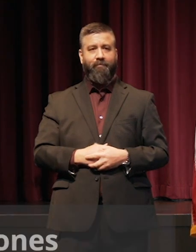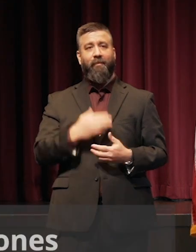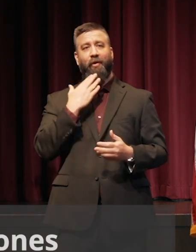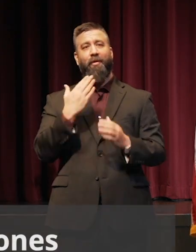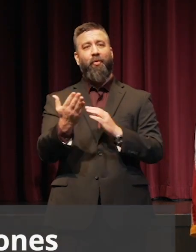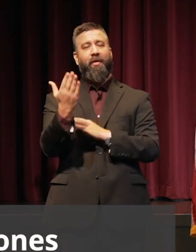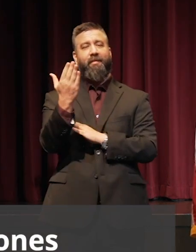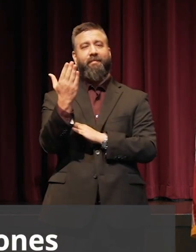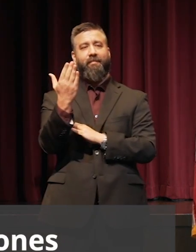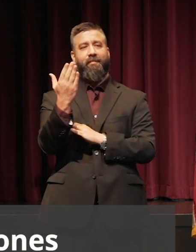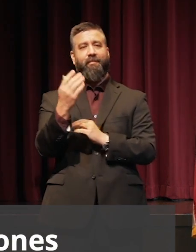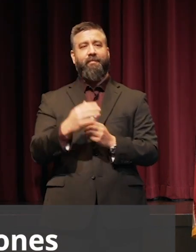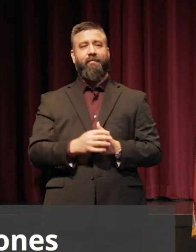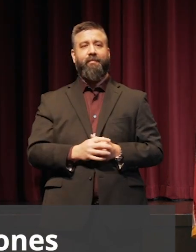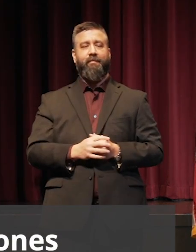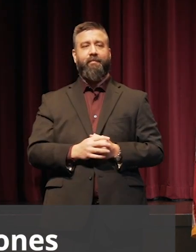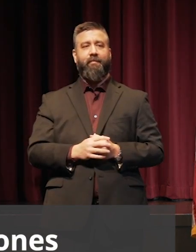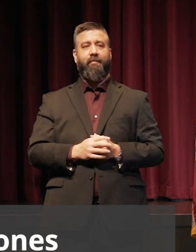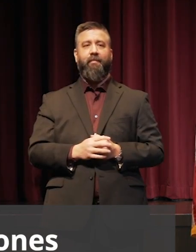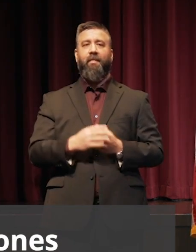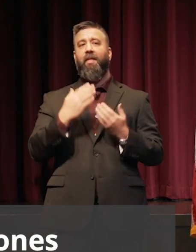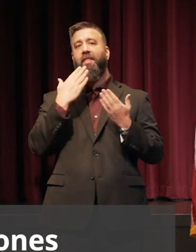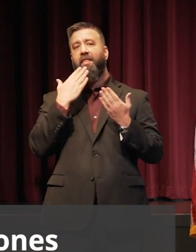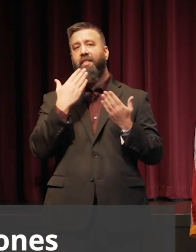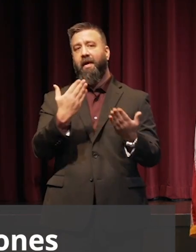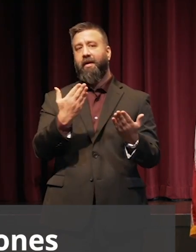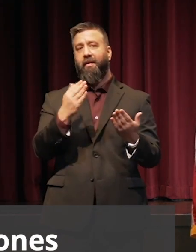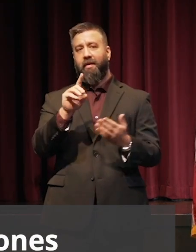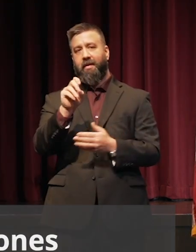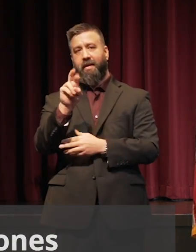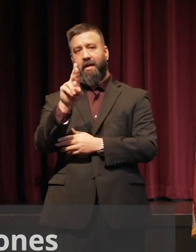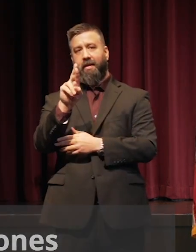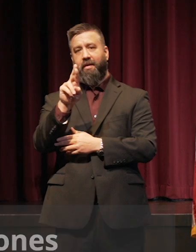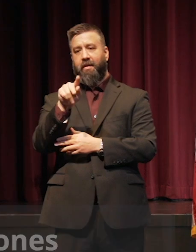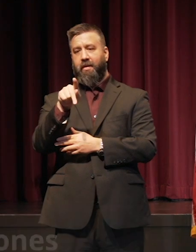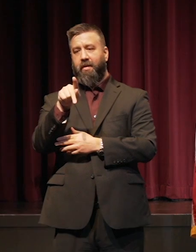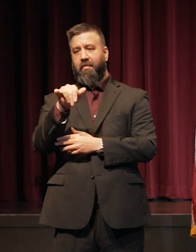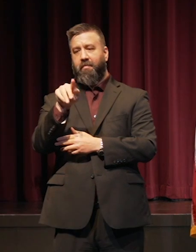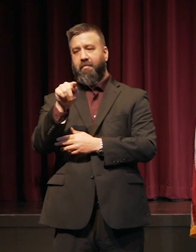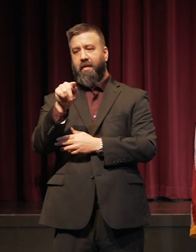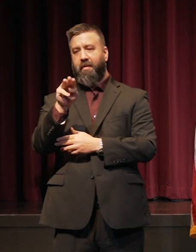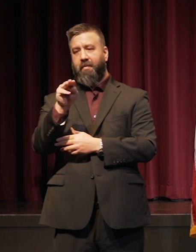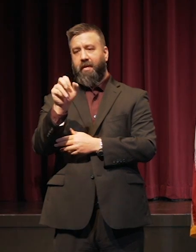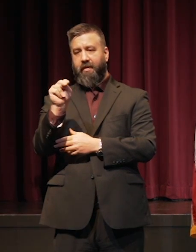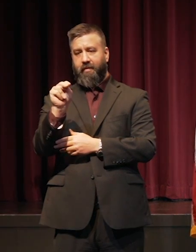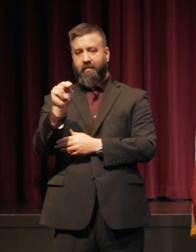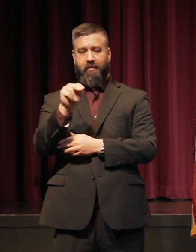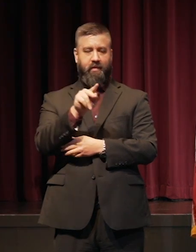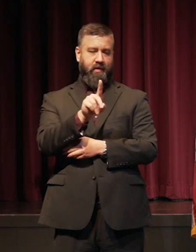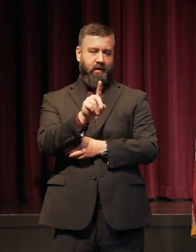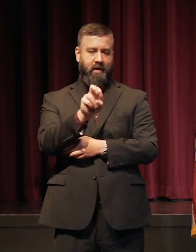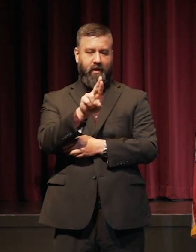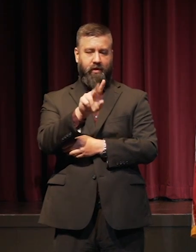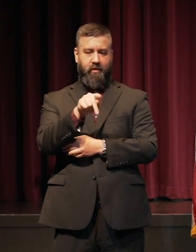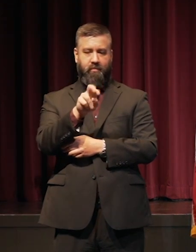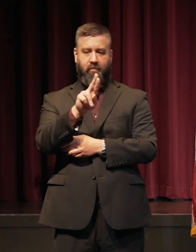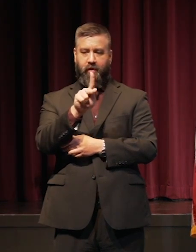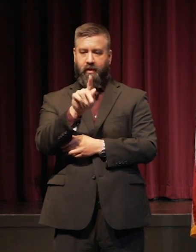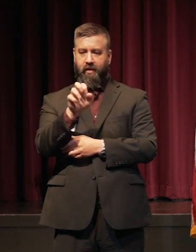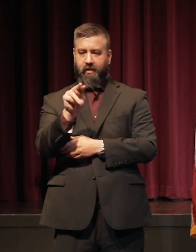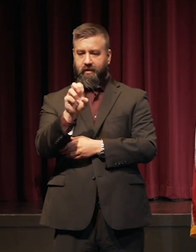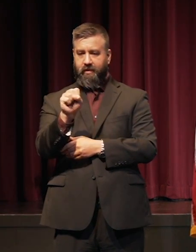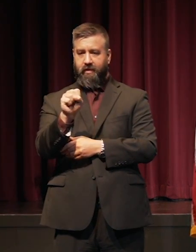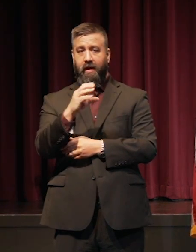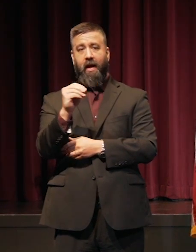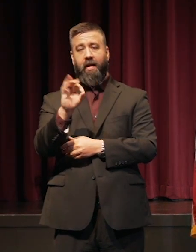Good morning. Thank you, Dr. Pittman, Dr. Perkins, and the Florissant